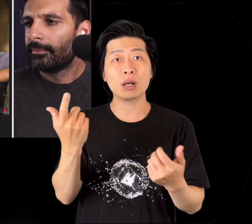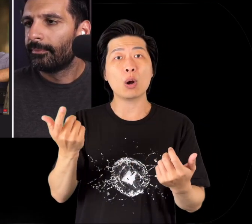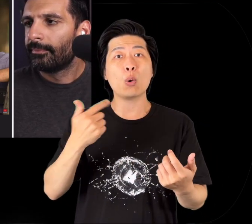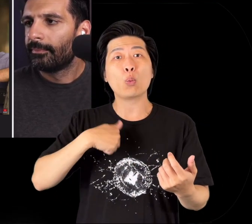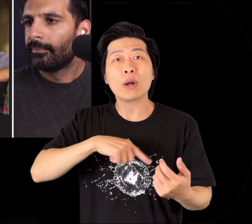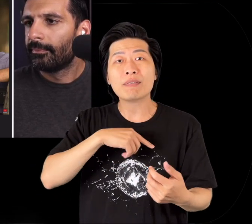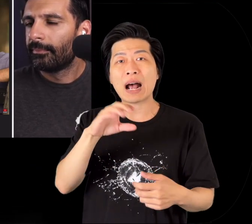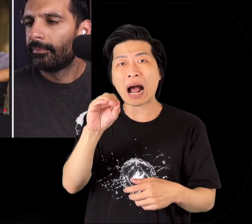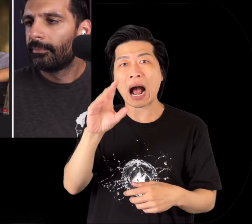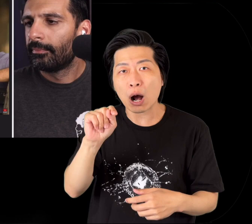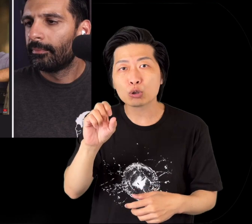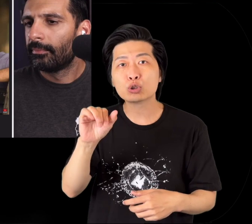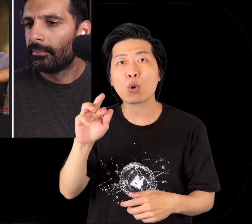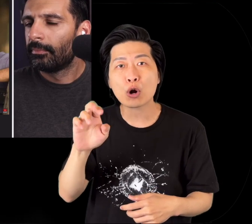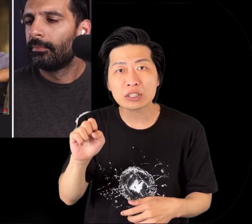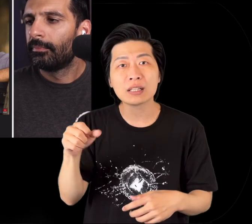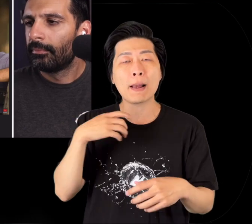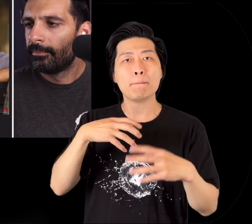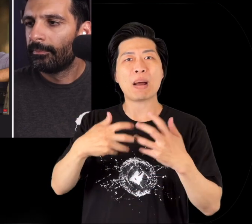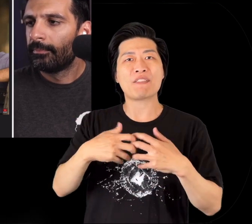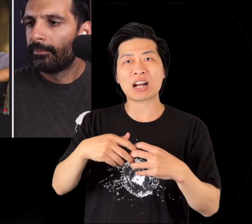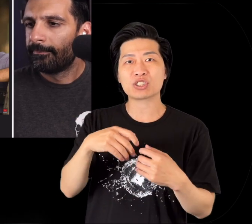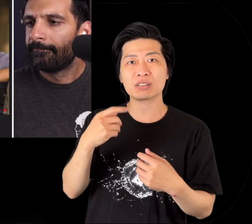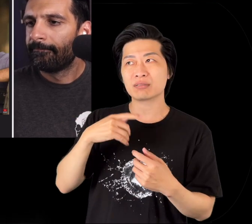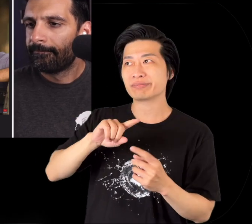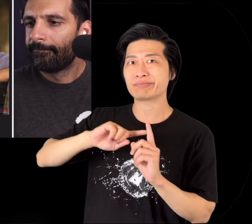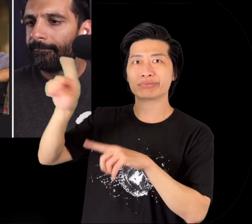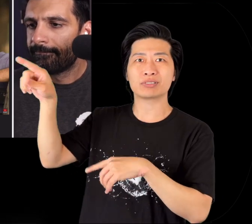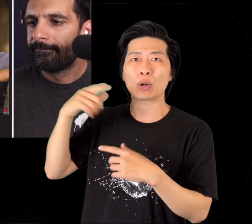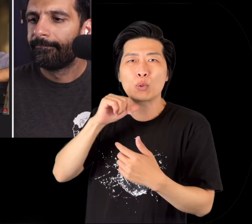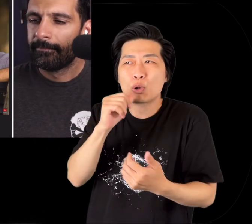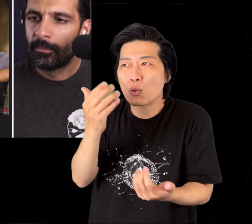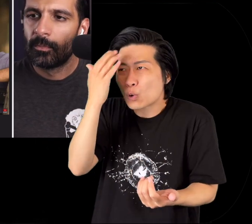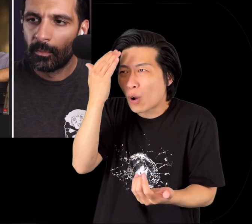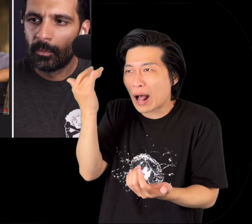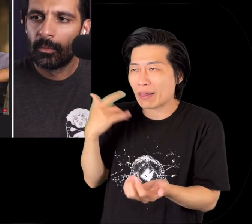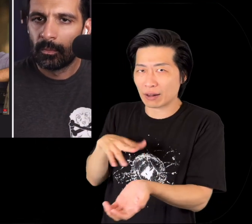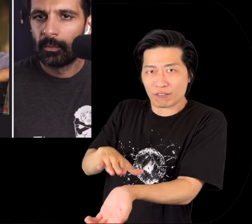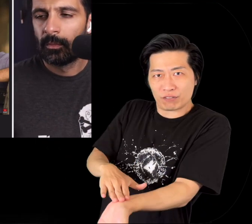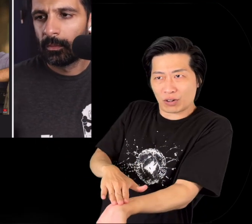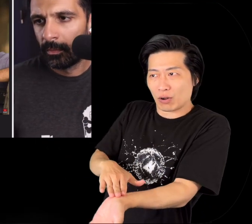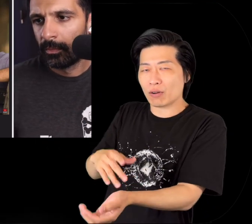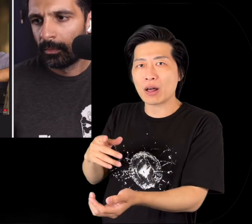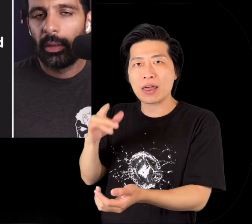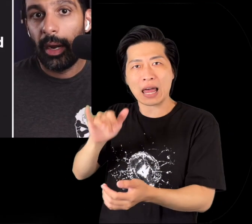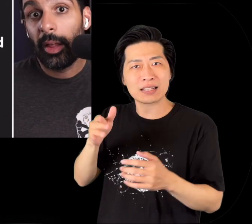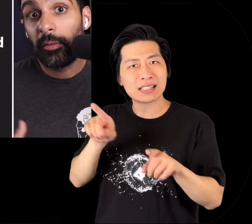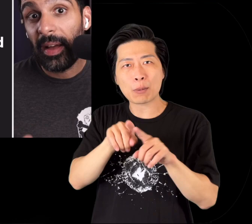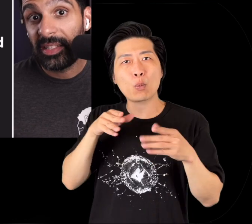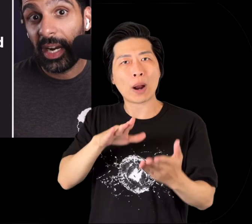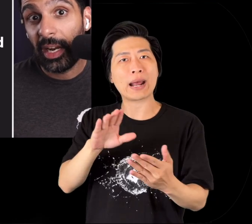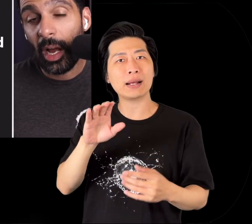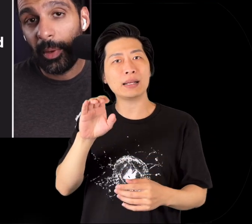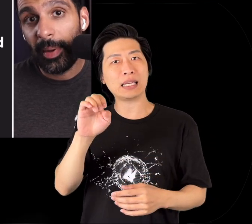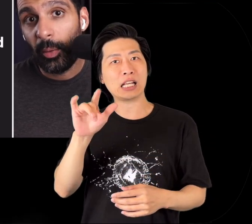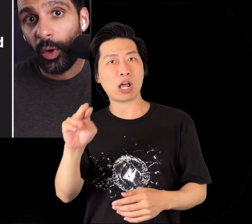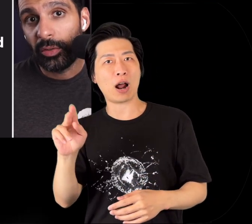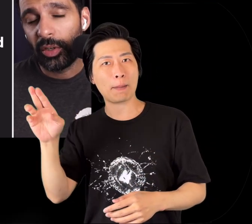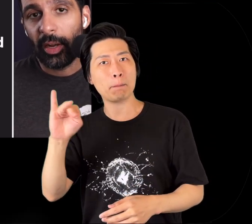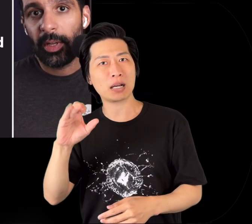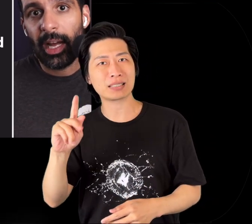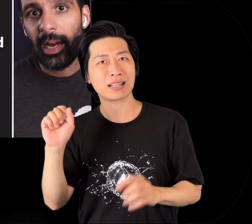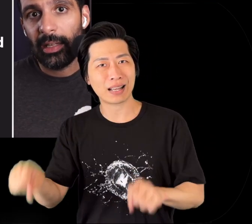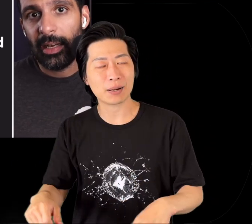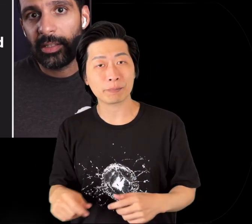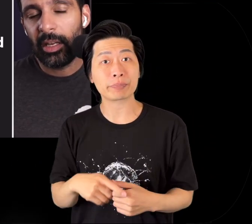we've outsourced manufacturing, so we don't have a fingertip feel for the innovation the way Elon Musk does. Another fascinating comment by